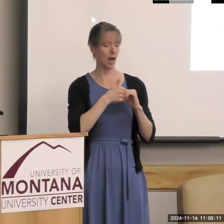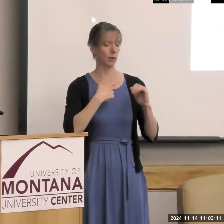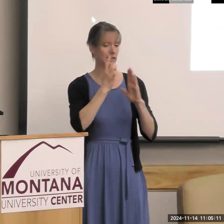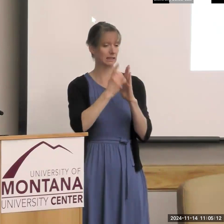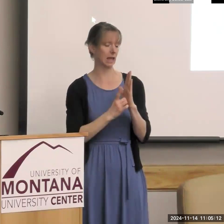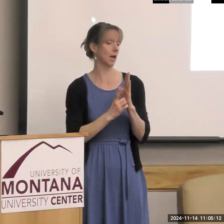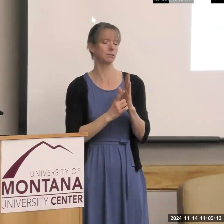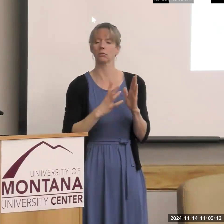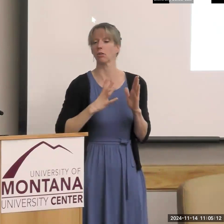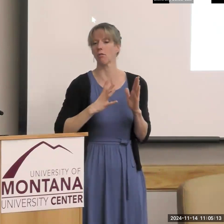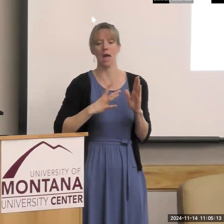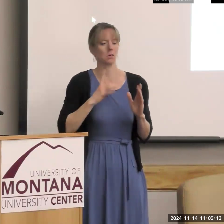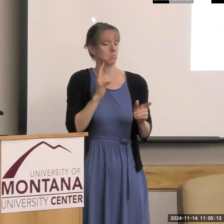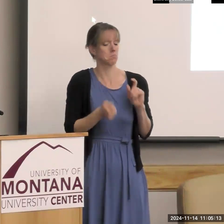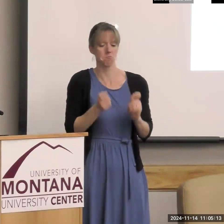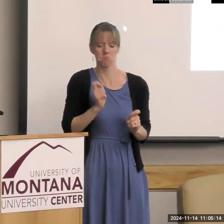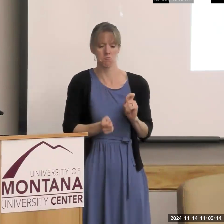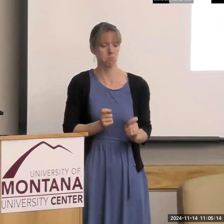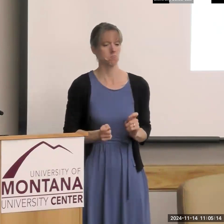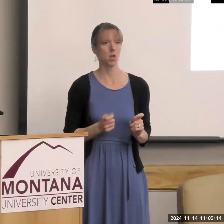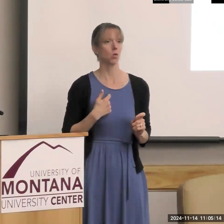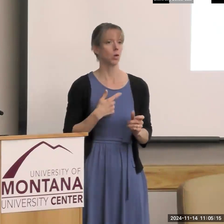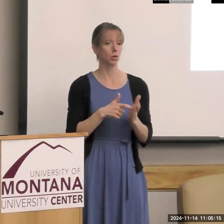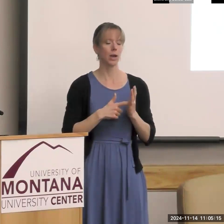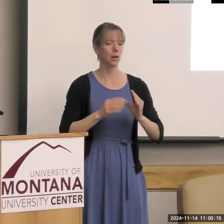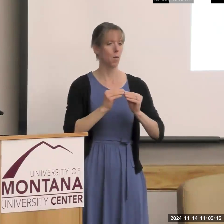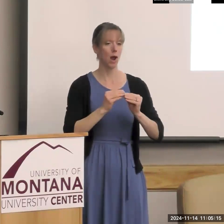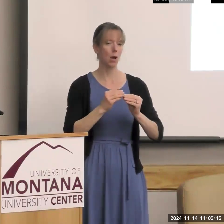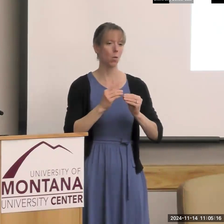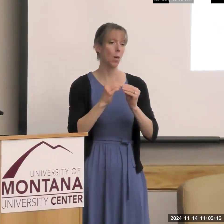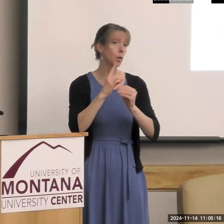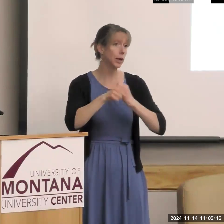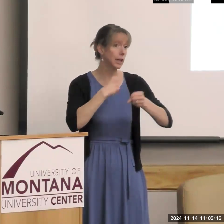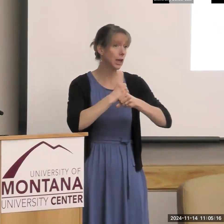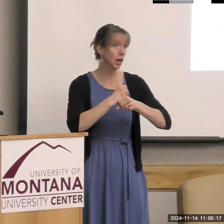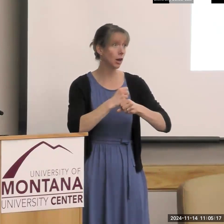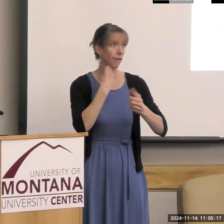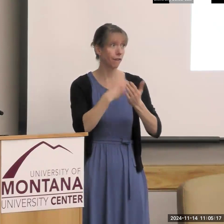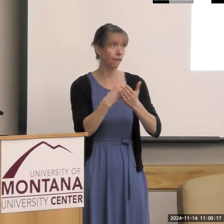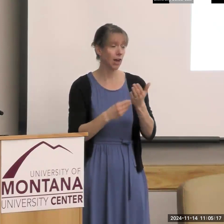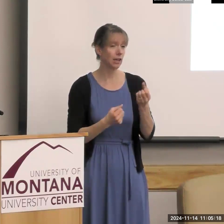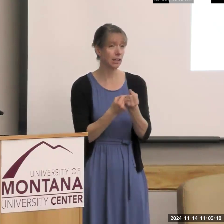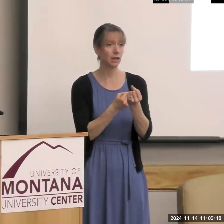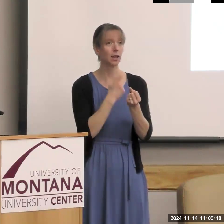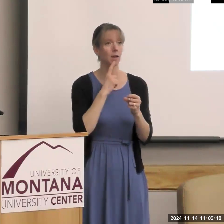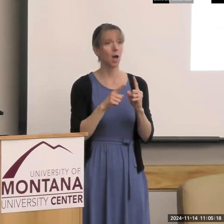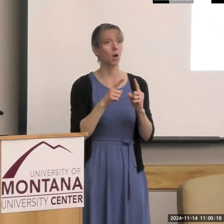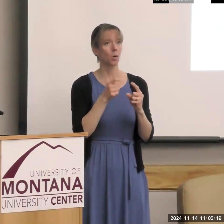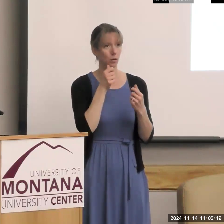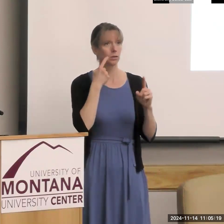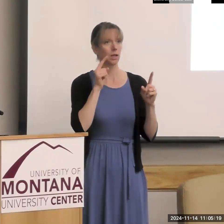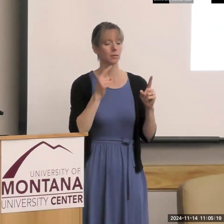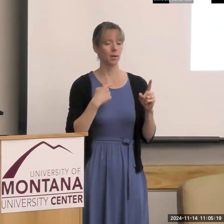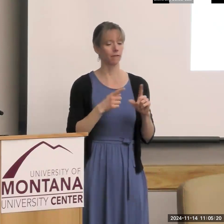okay, because then we'll adjust. We'll take another year of funding next year and expand it. We'll get there. But we have to get there by being